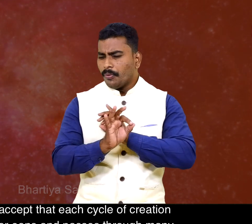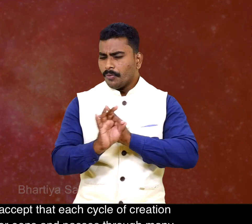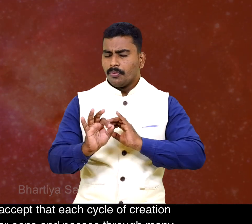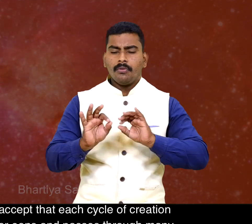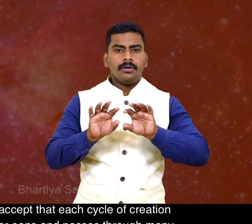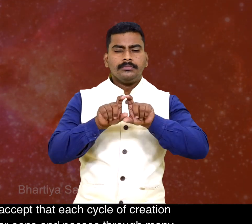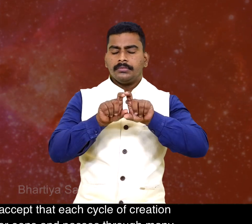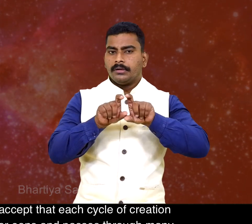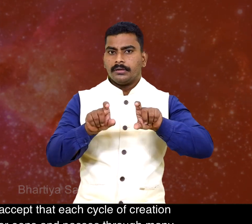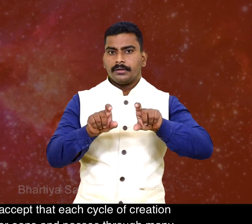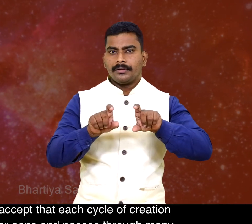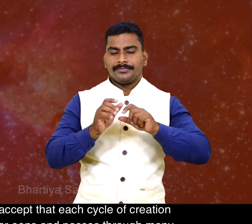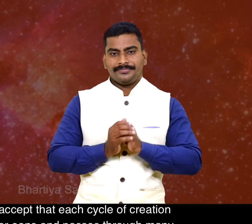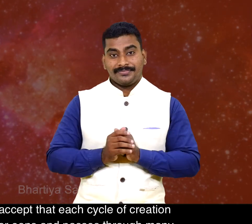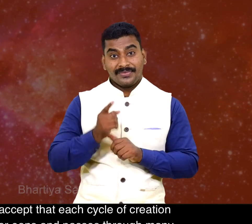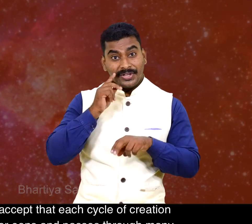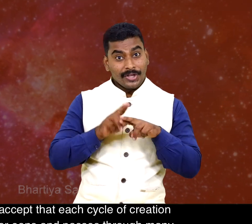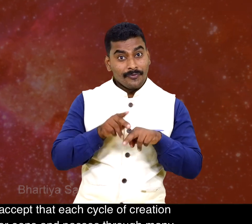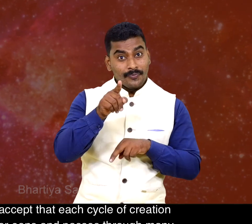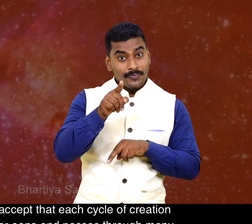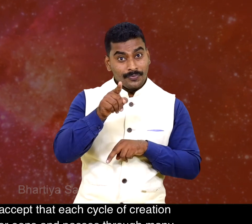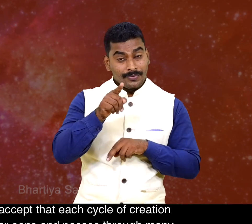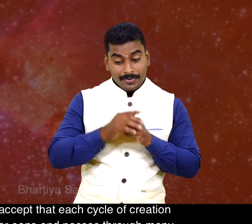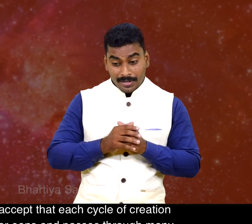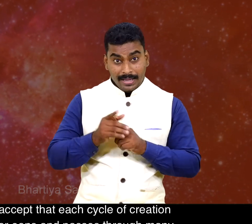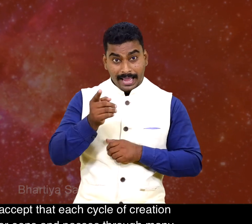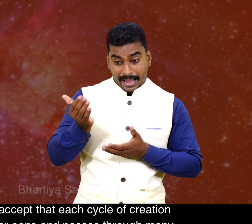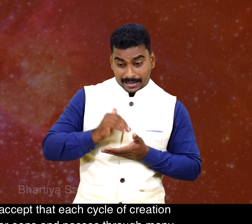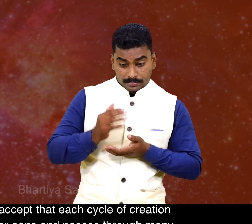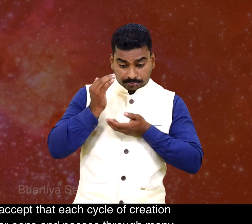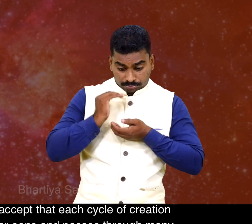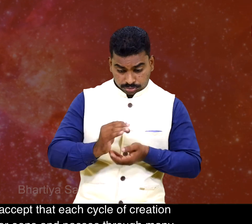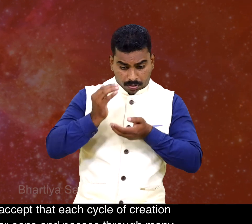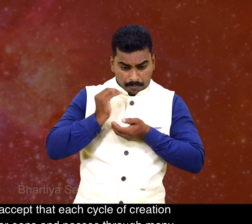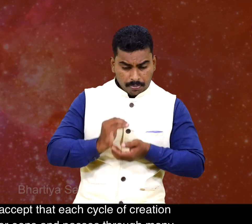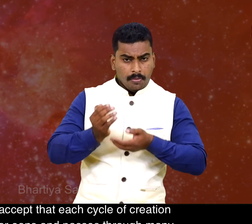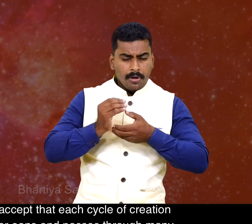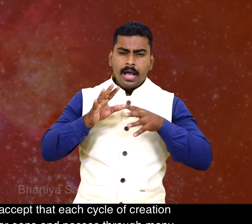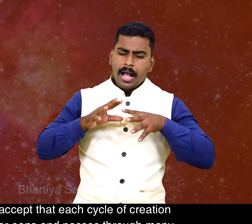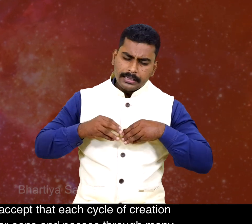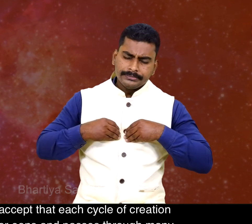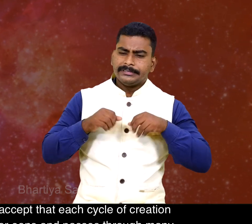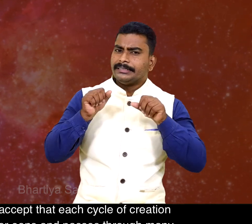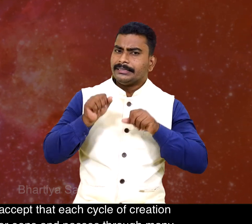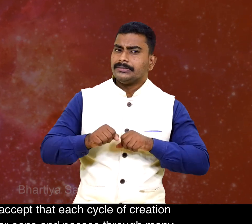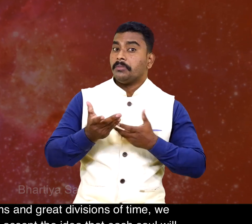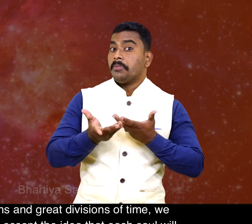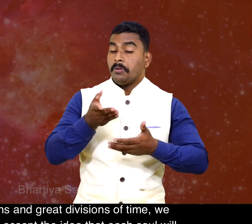If we accept that each cycle of creation lasts for eons and passes through many epochs